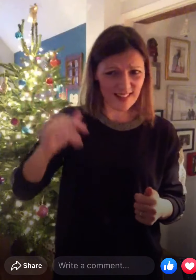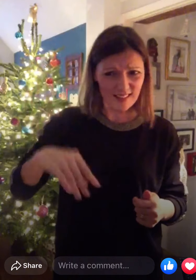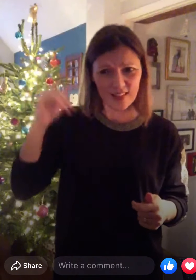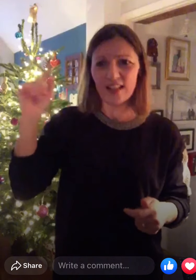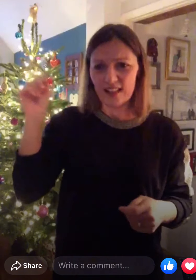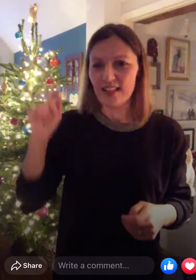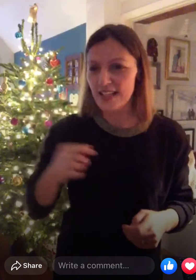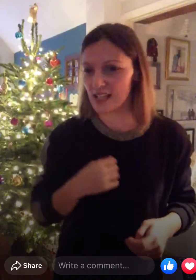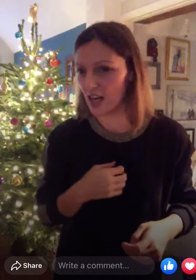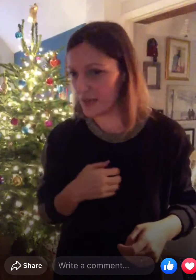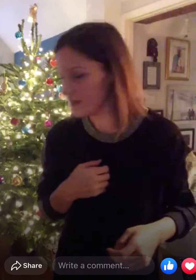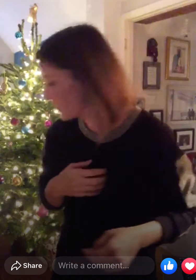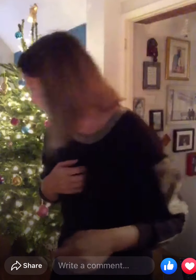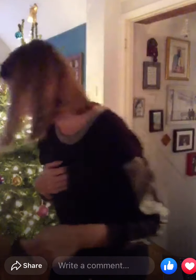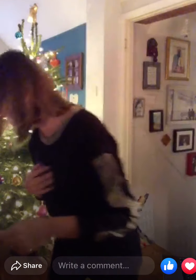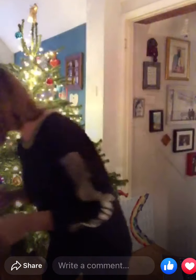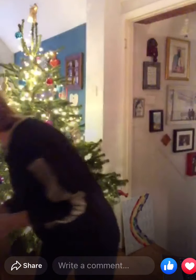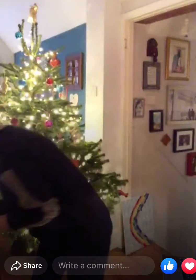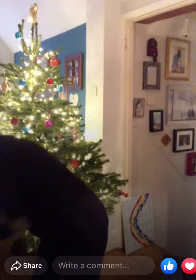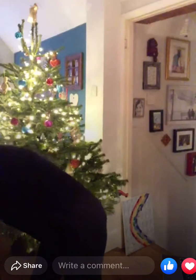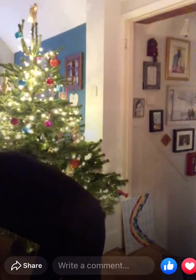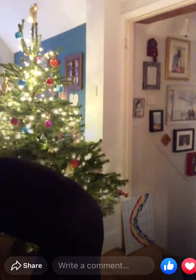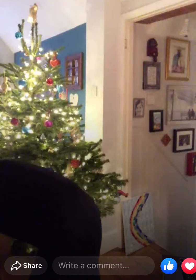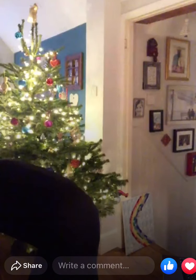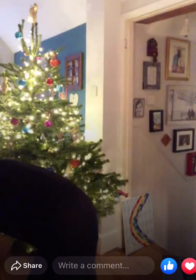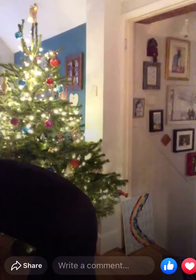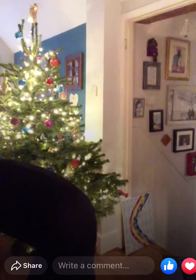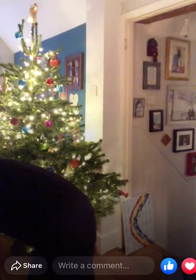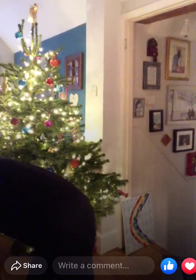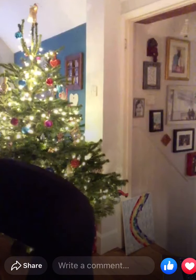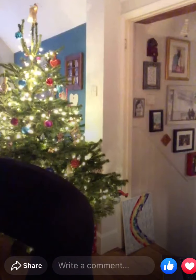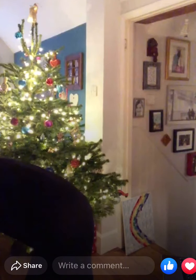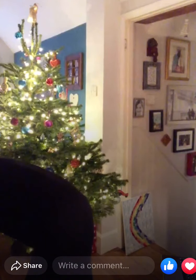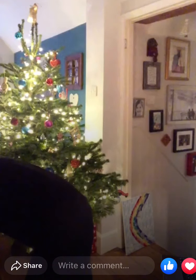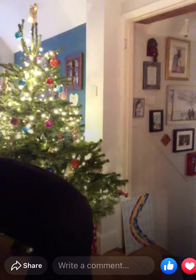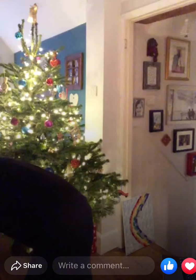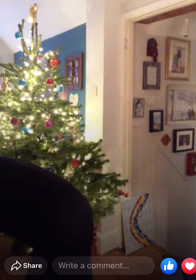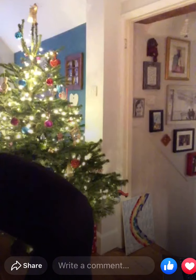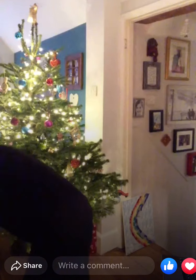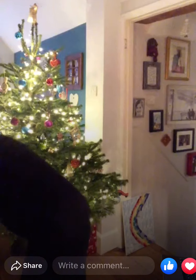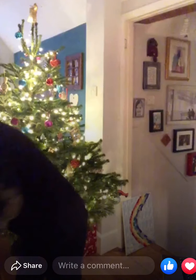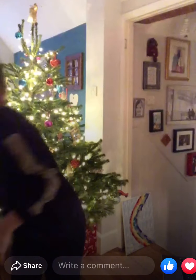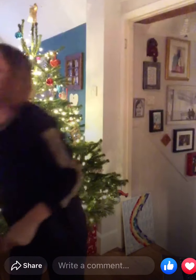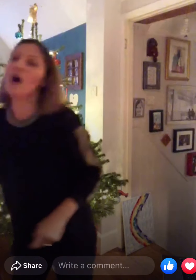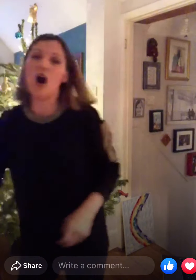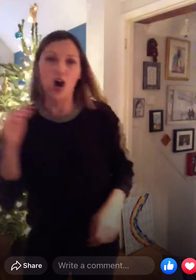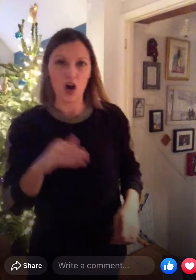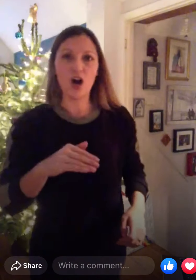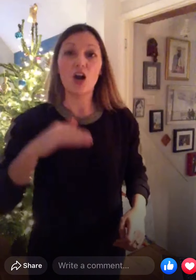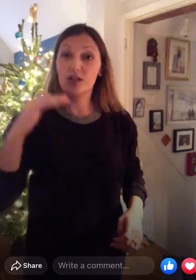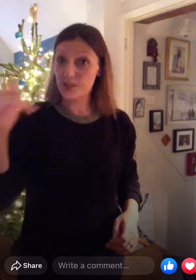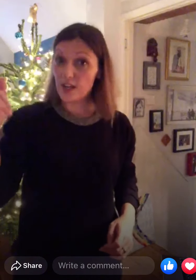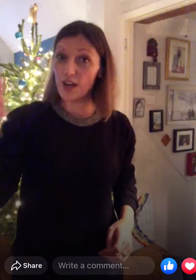It's high. So what was that again? Silly me. talking. Yeah. Hark the.